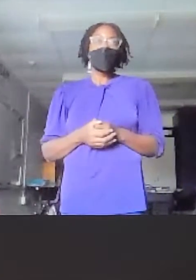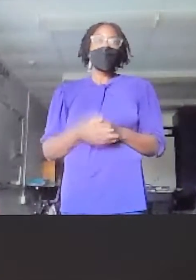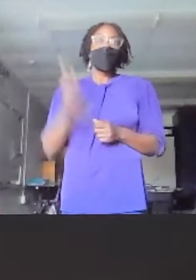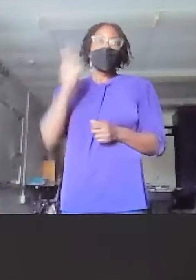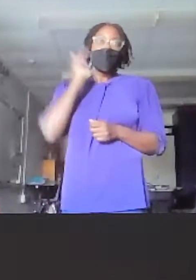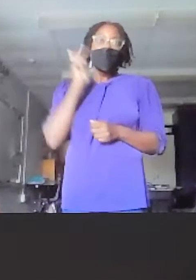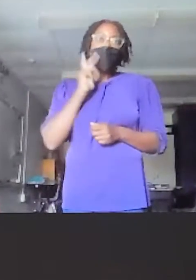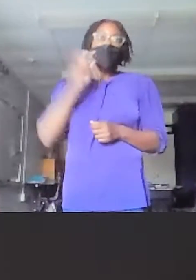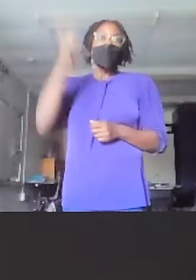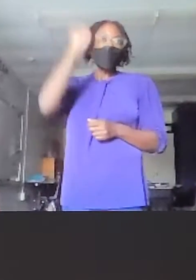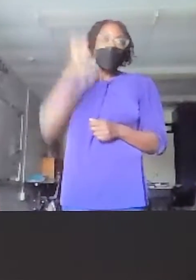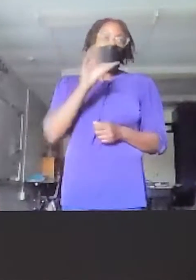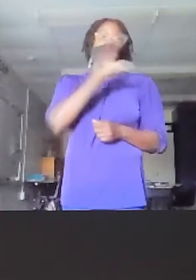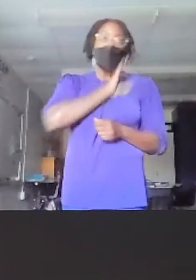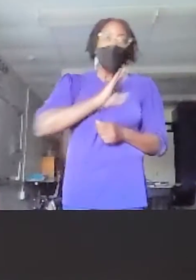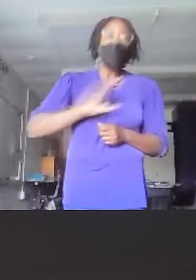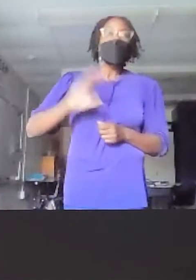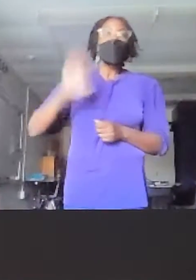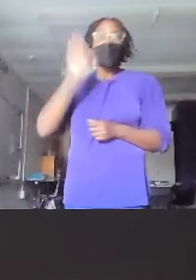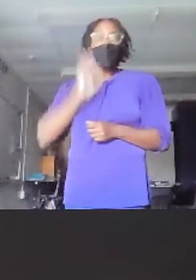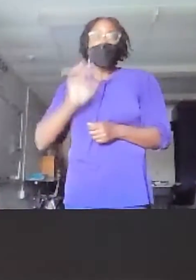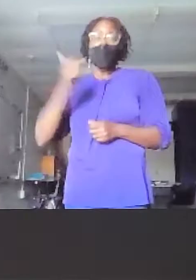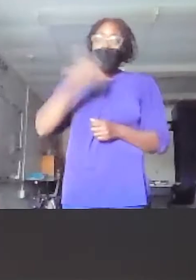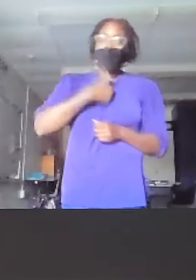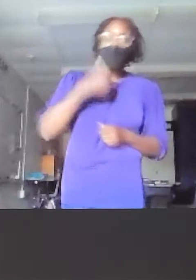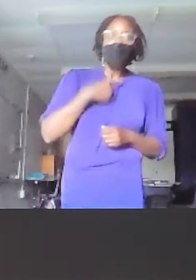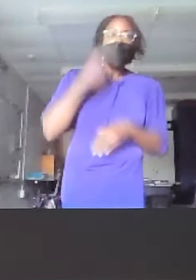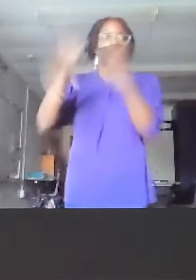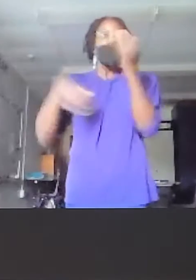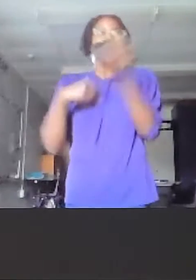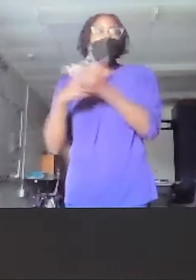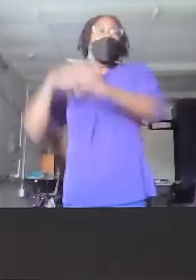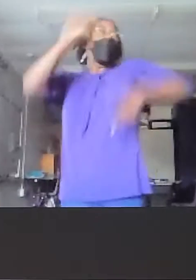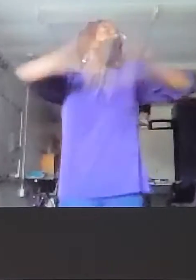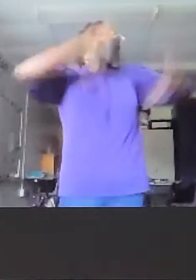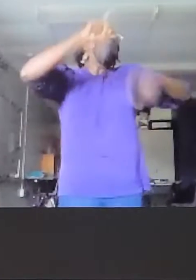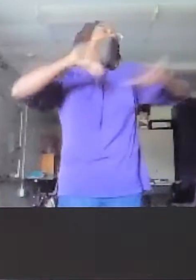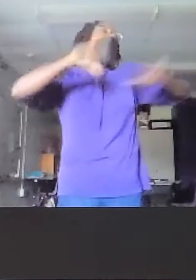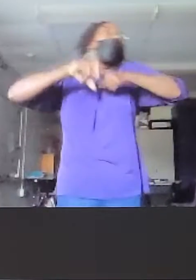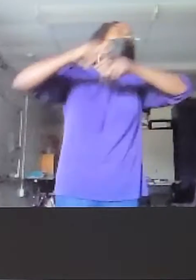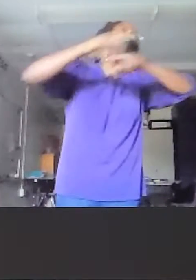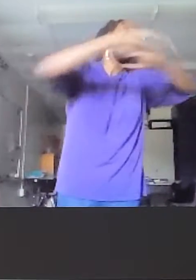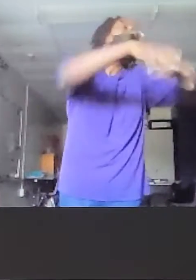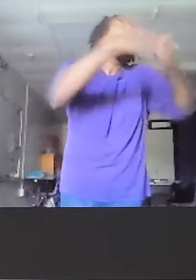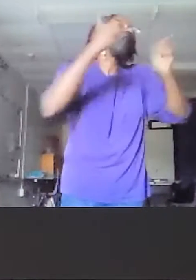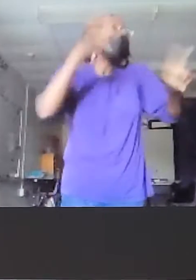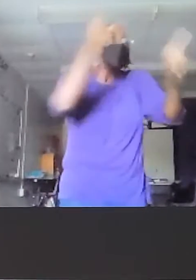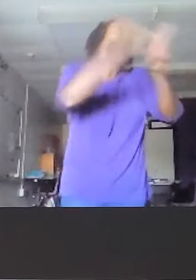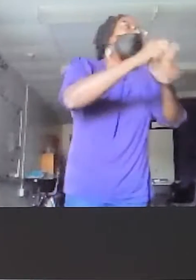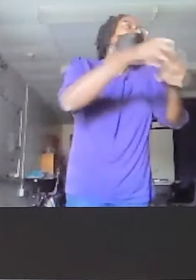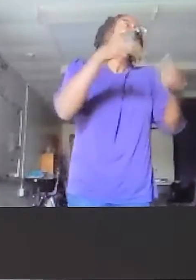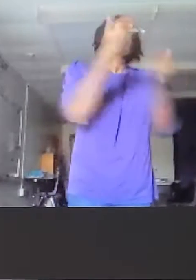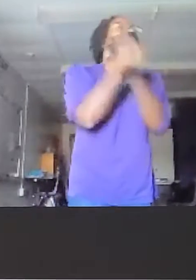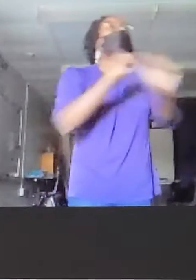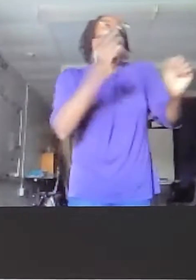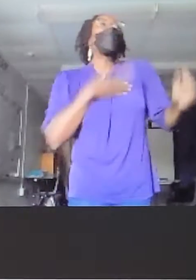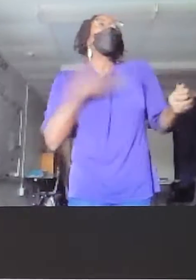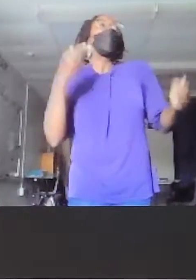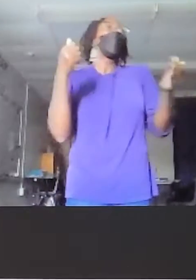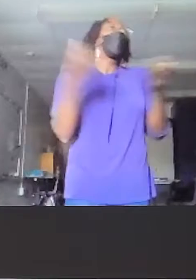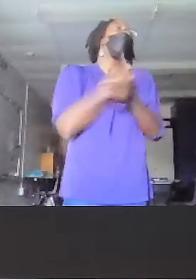Penelope, Isabella, Chloe, Claire, and I all tried our best to catch that bad boy and rescue my new pink implant before